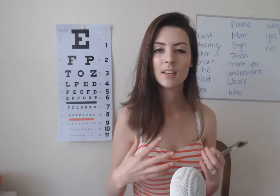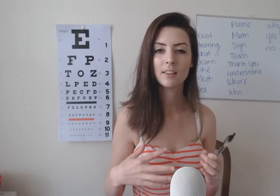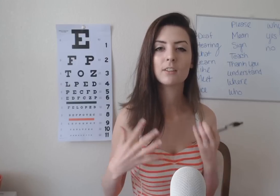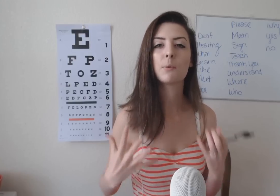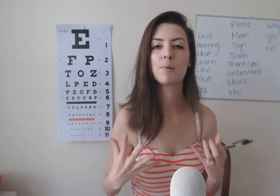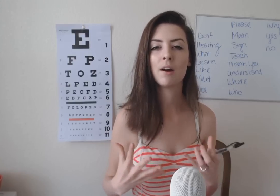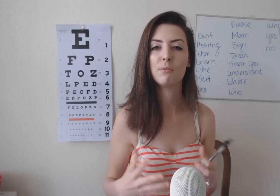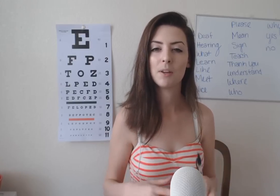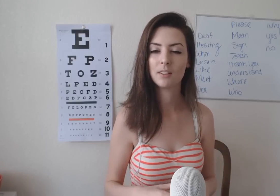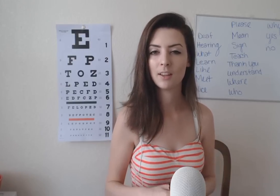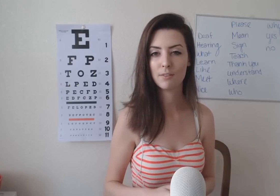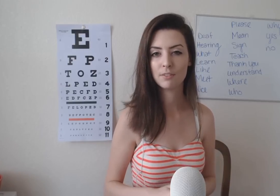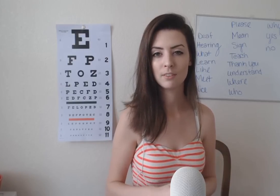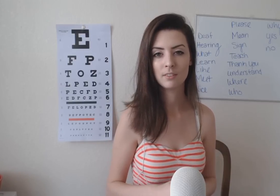that they're proud of being deaf.